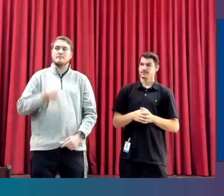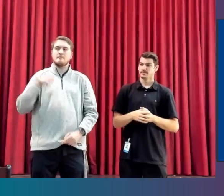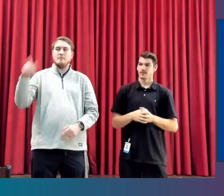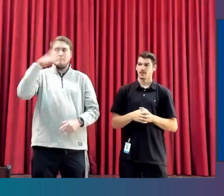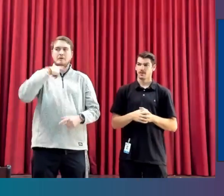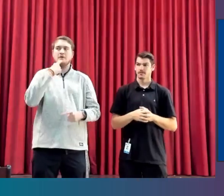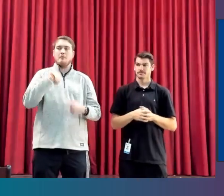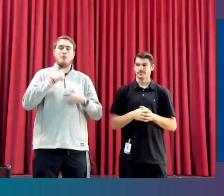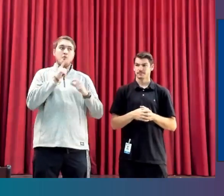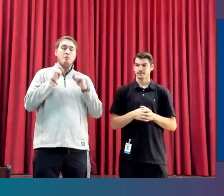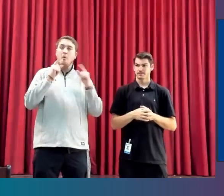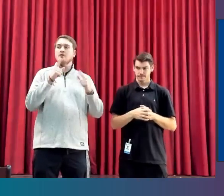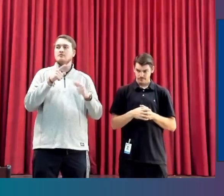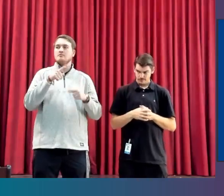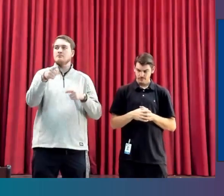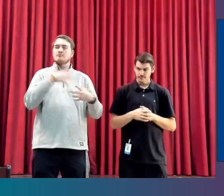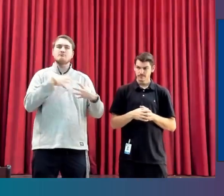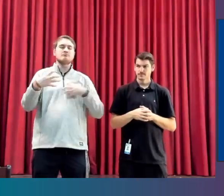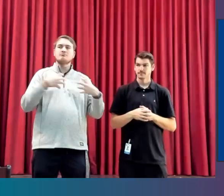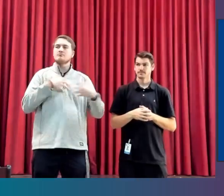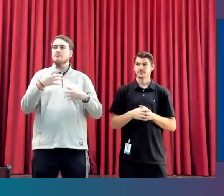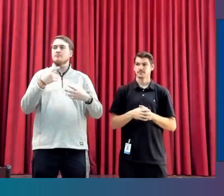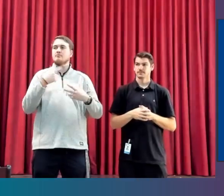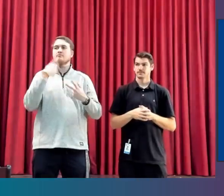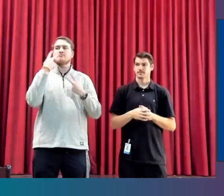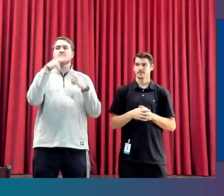I'm really surprised.